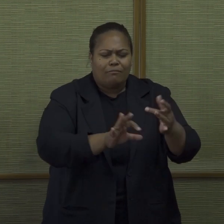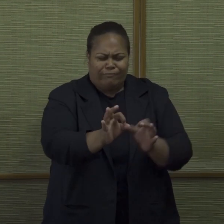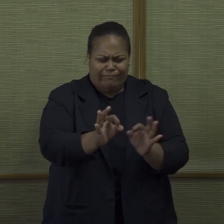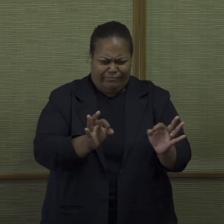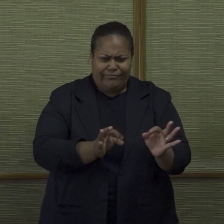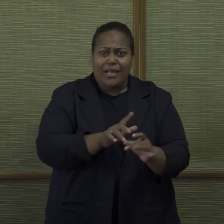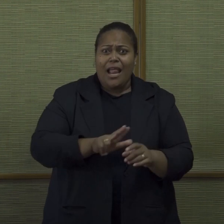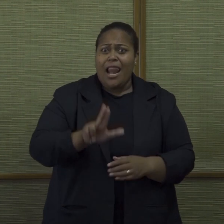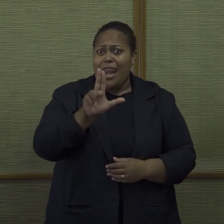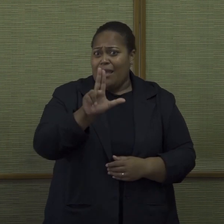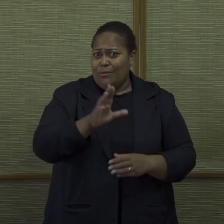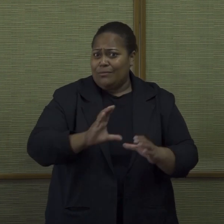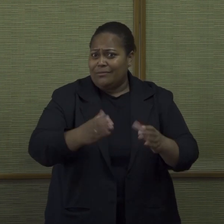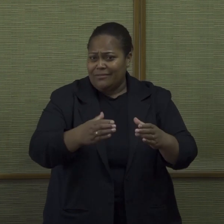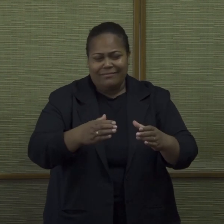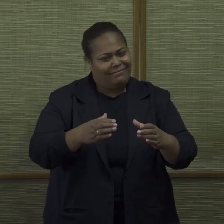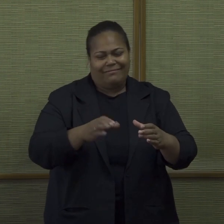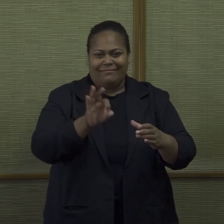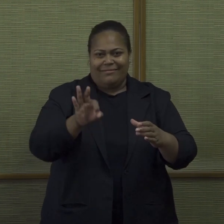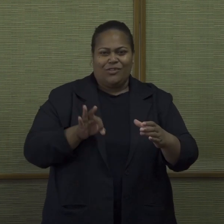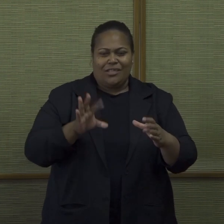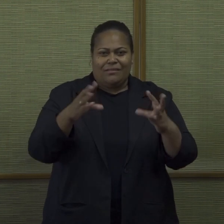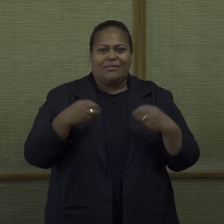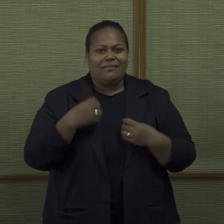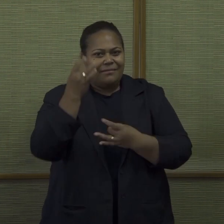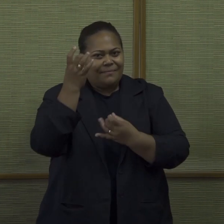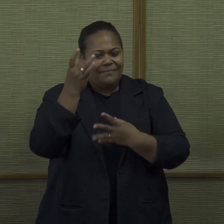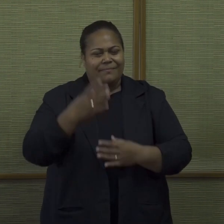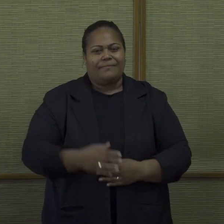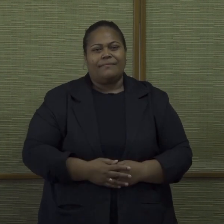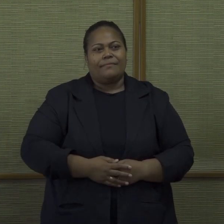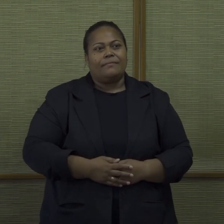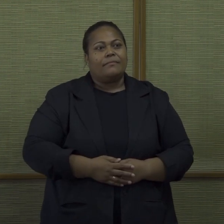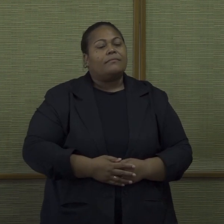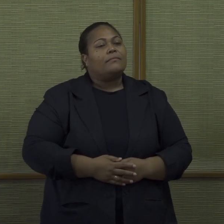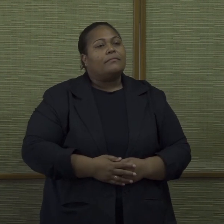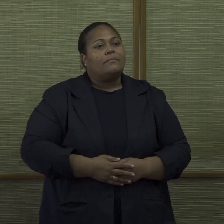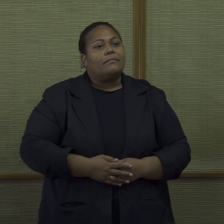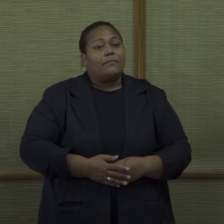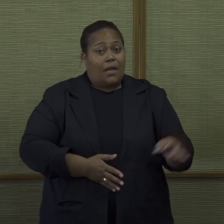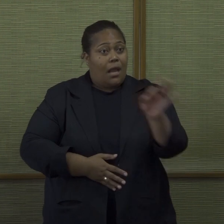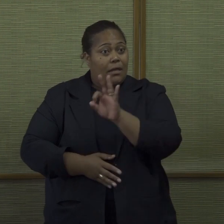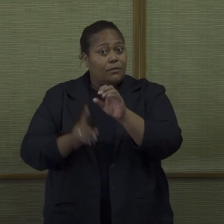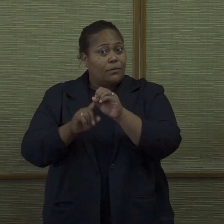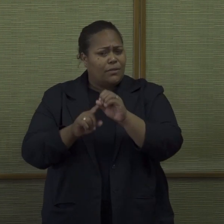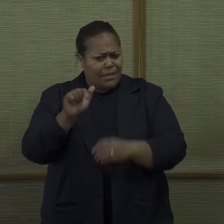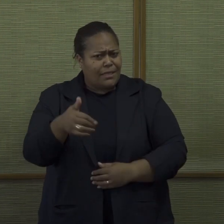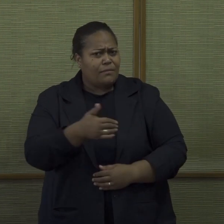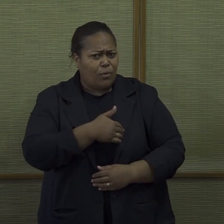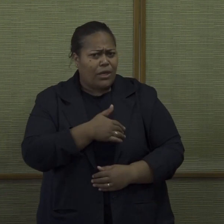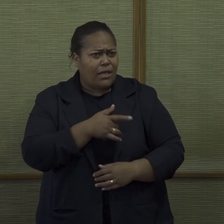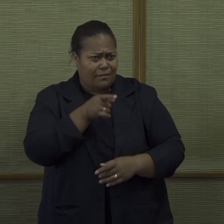Laos. So as of when we receive that information, we'll release that as well. Okay, just this morning we contacted